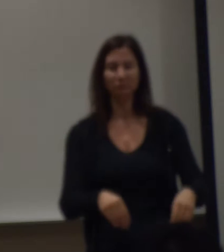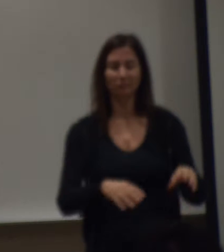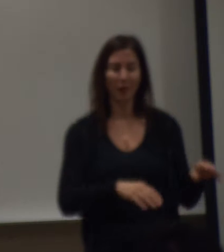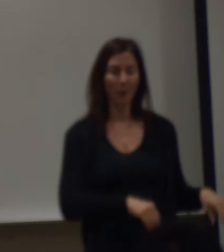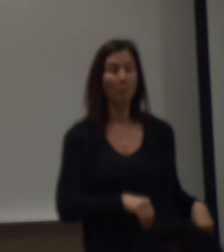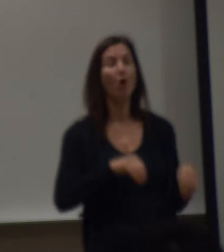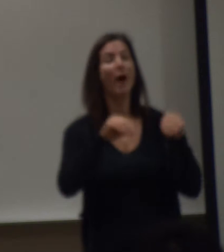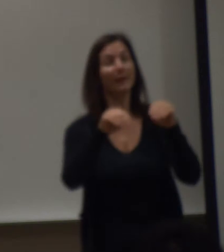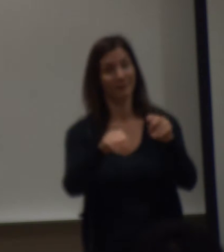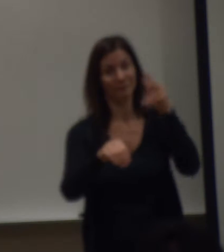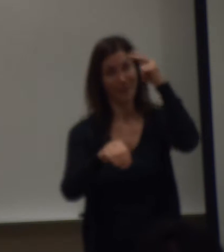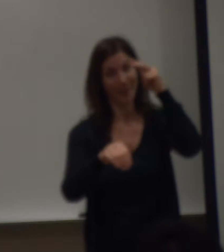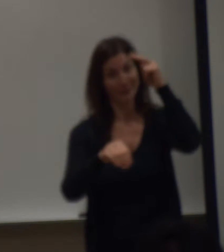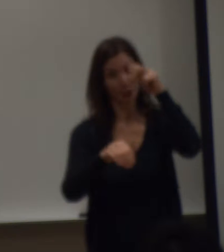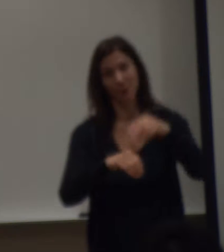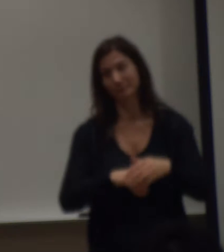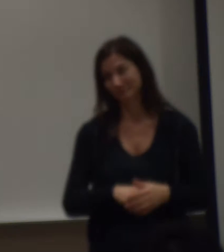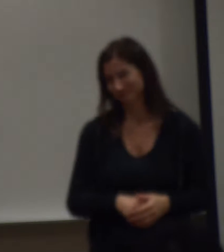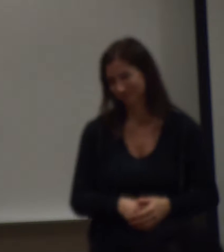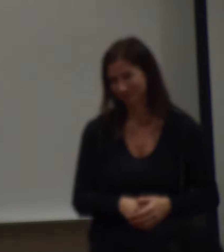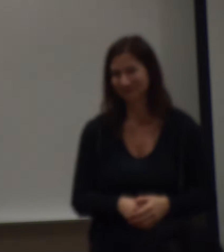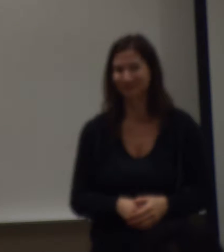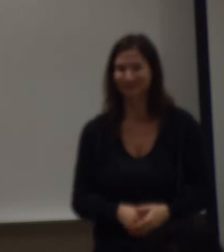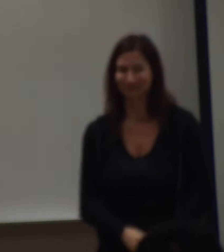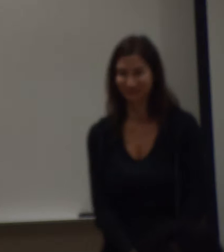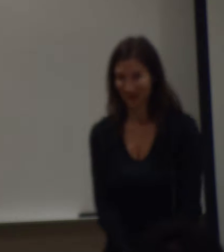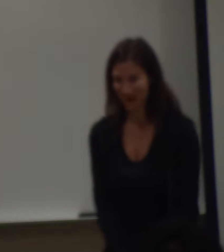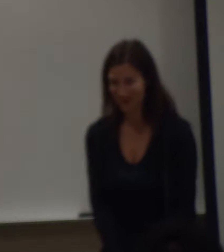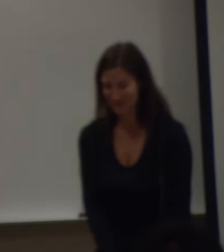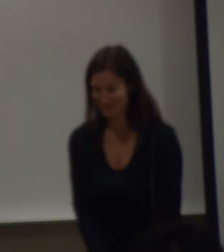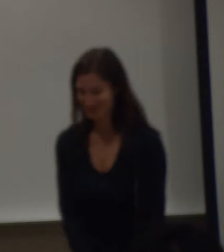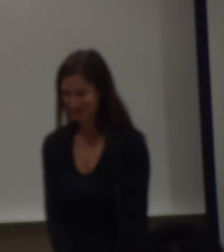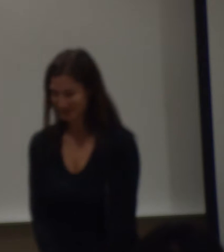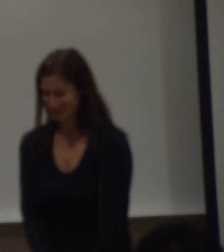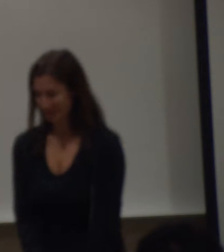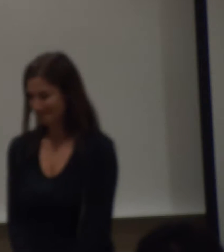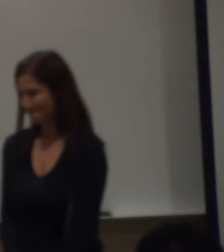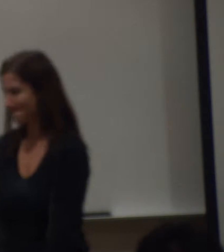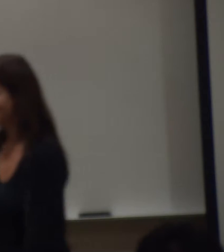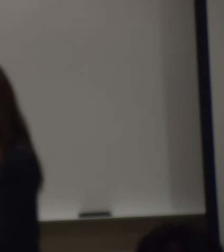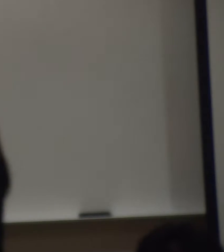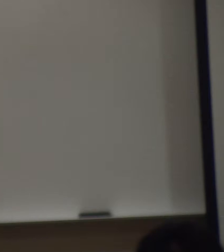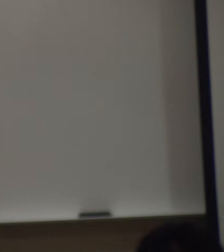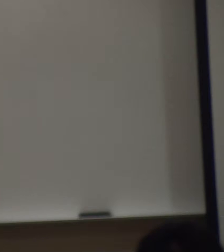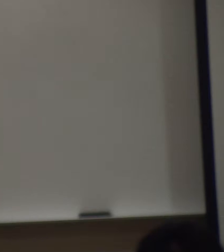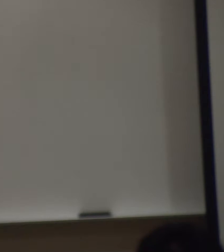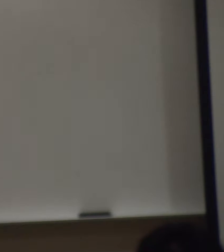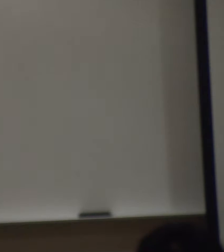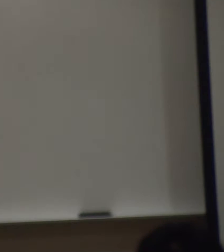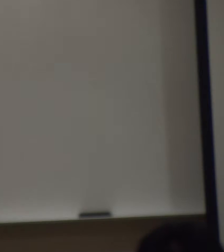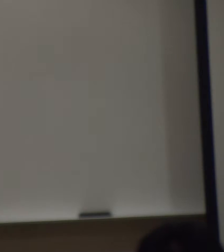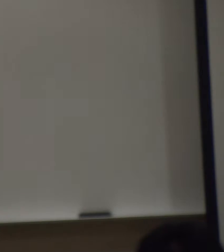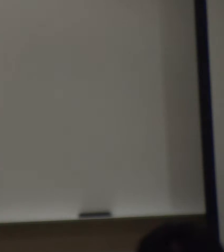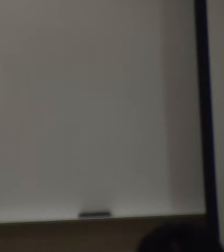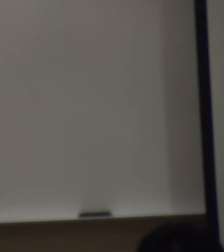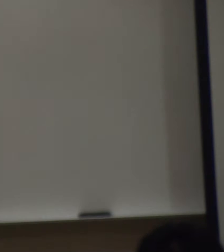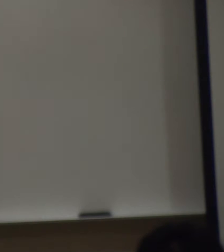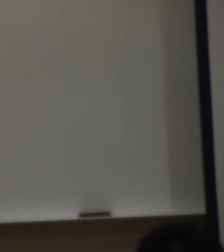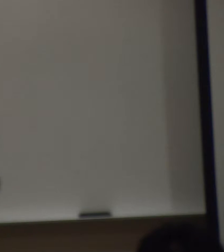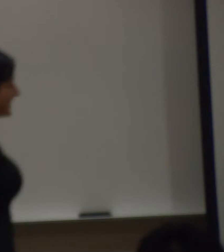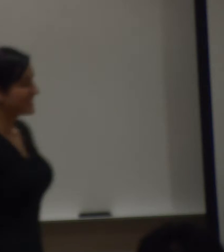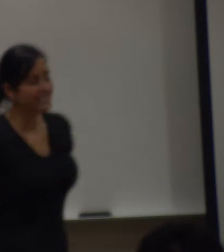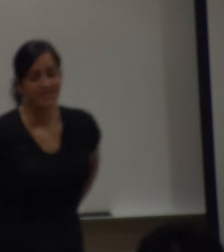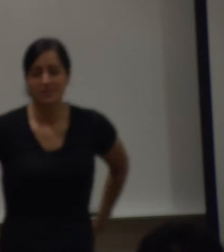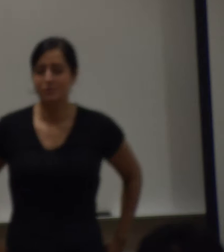Mexico. And, but fast forward, shall I pause?